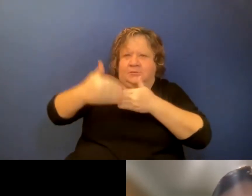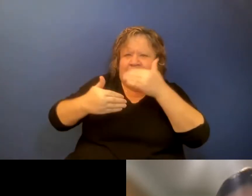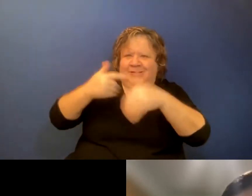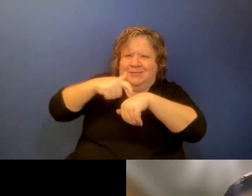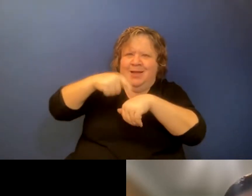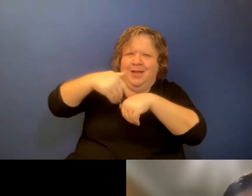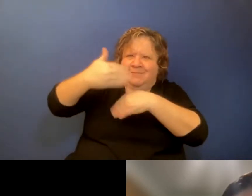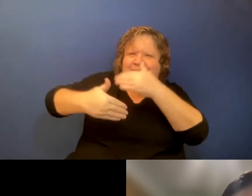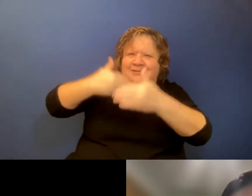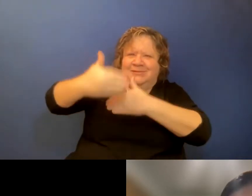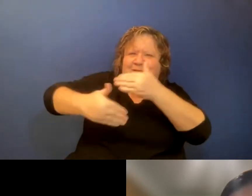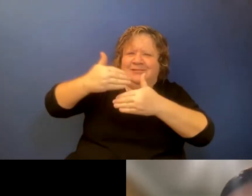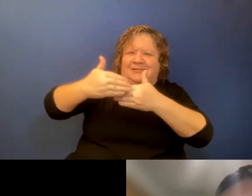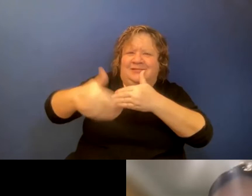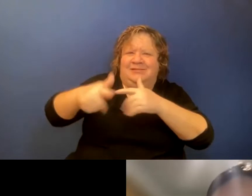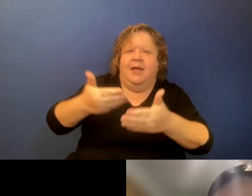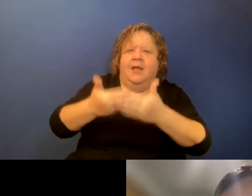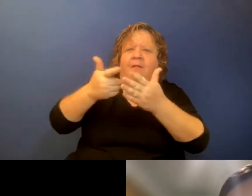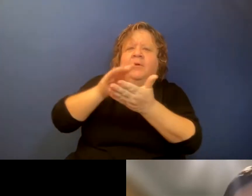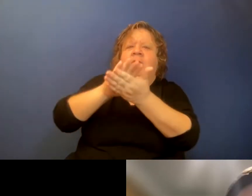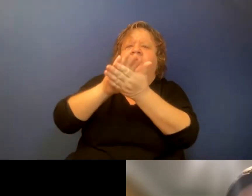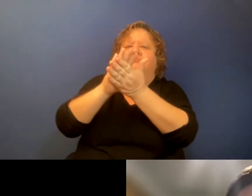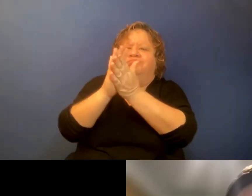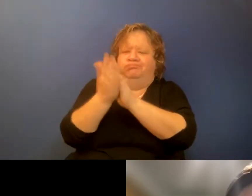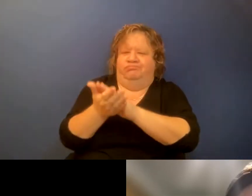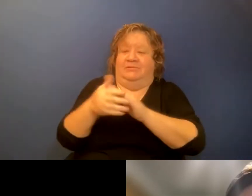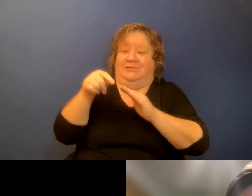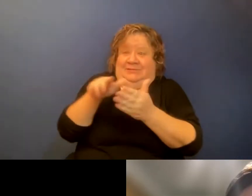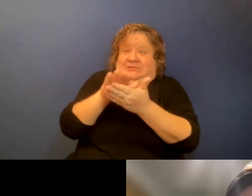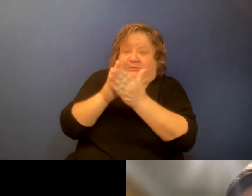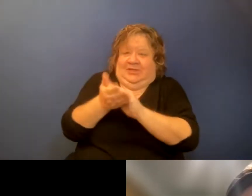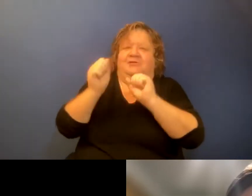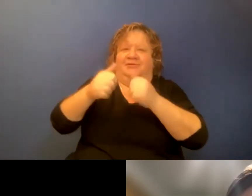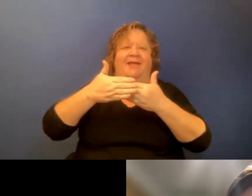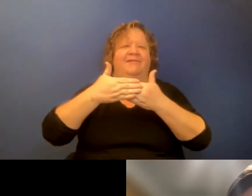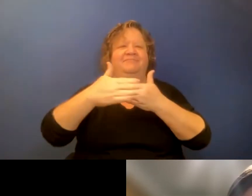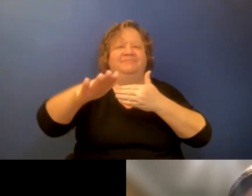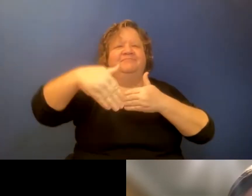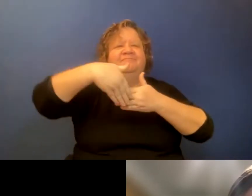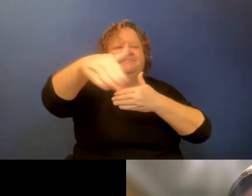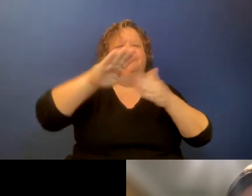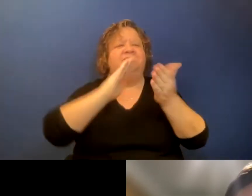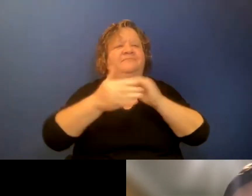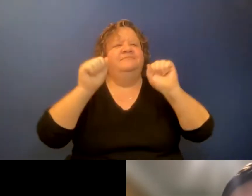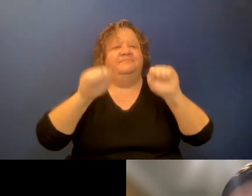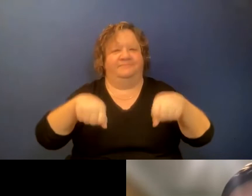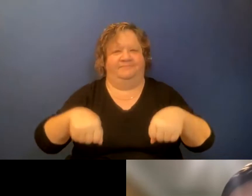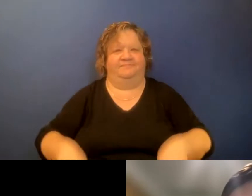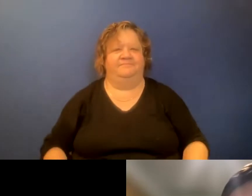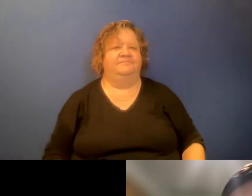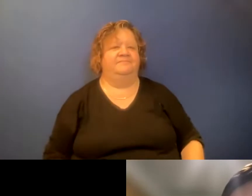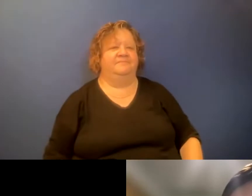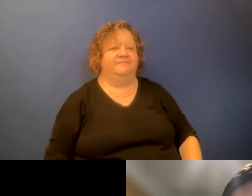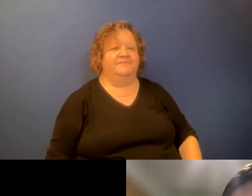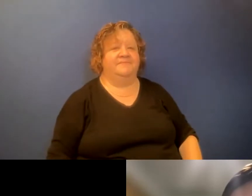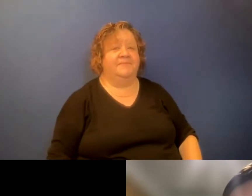I can imagine that in our sector, it is quite a difficult task to take on, because, the stigma